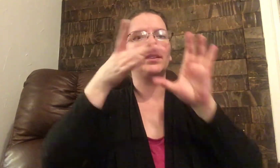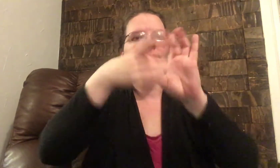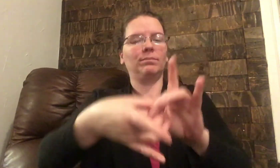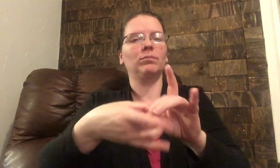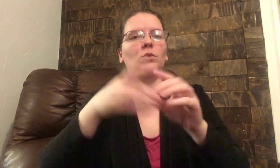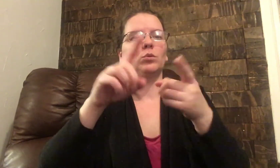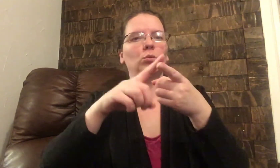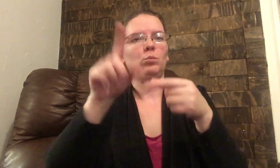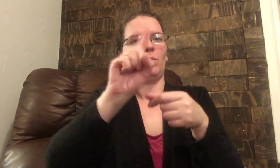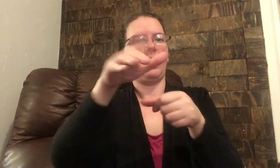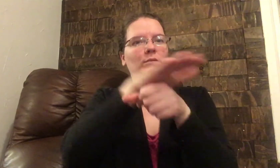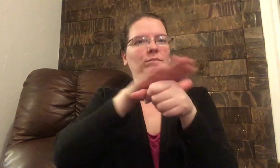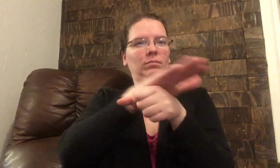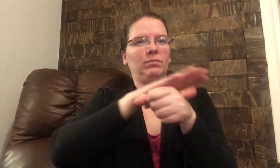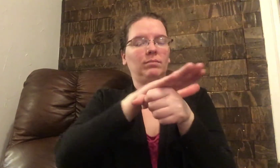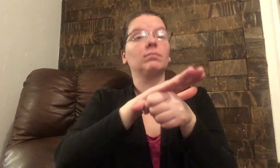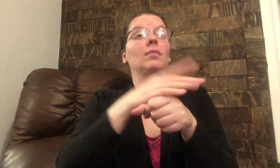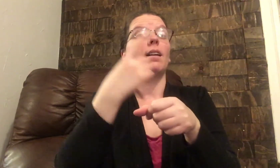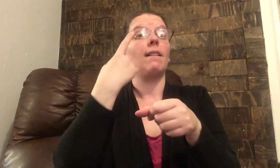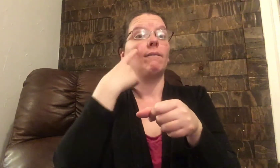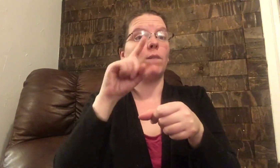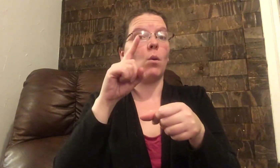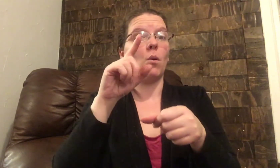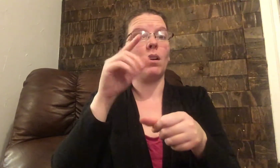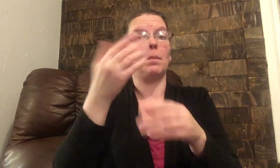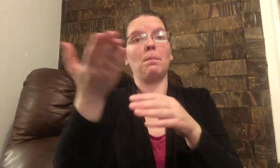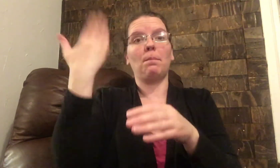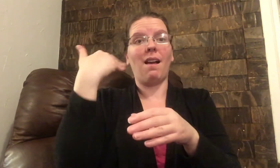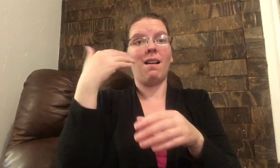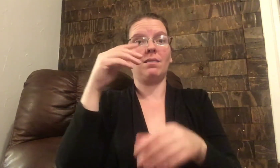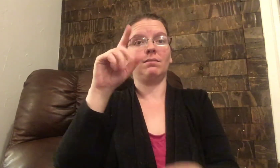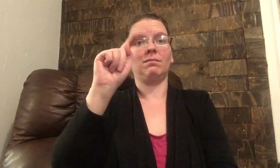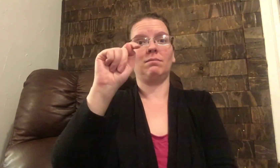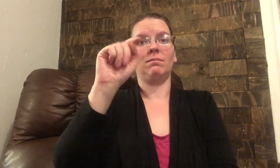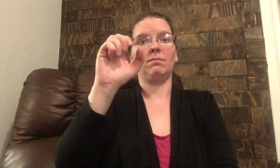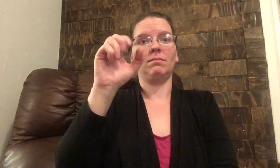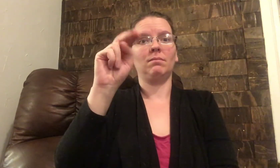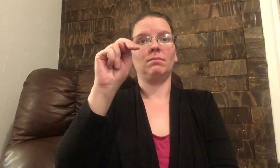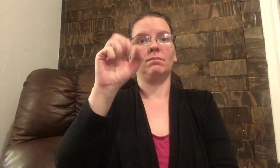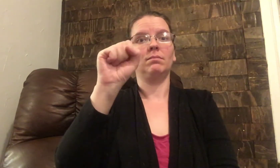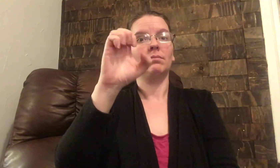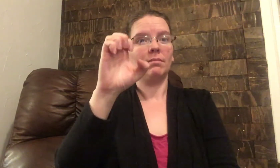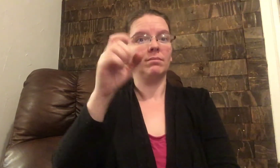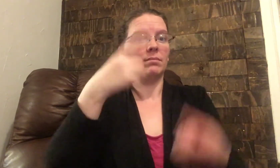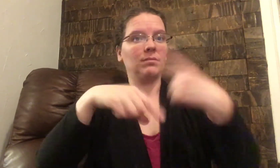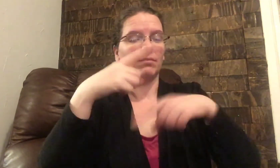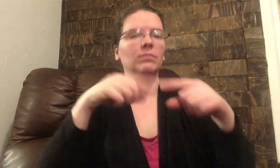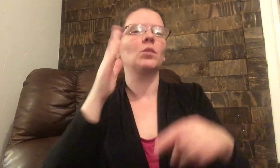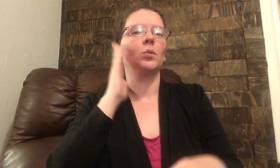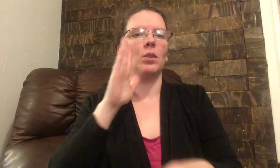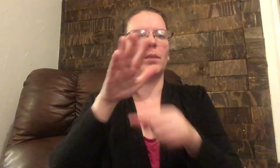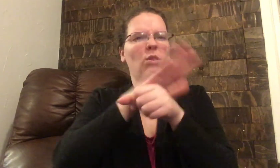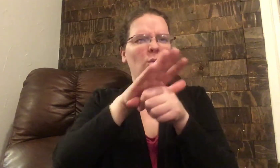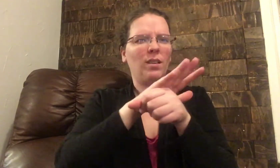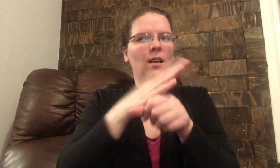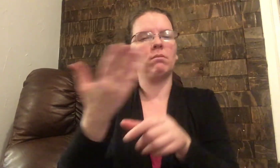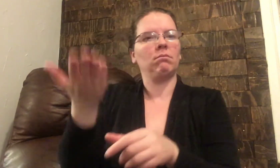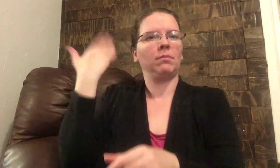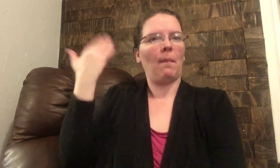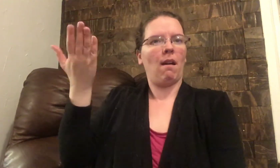when you're signing time-related signs, it will be location-based. In the past tense, the